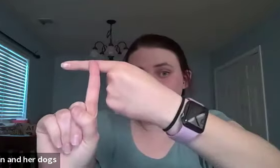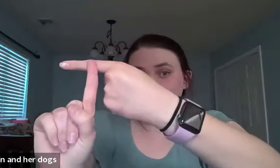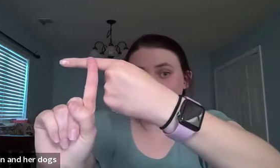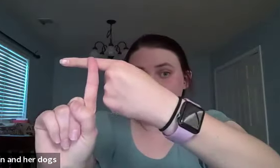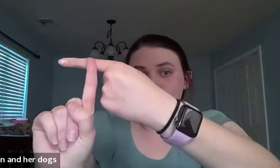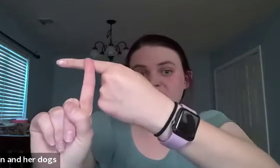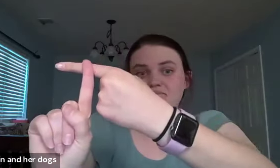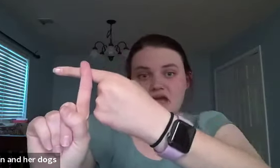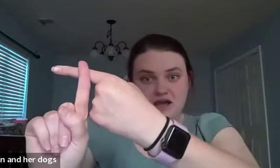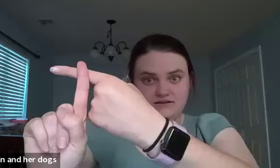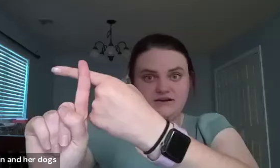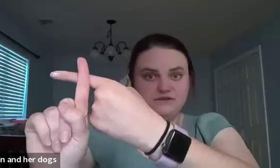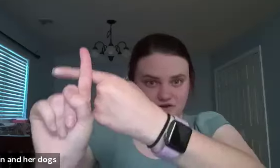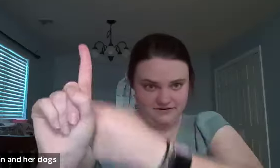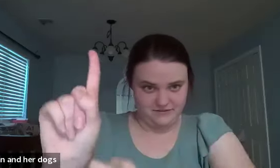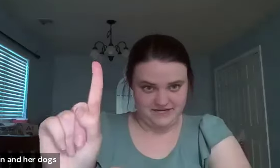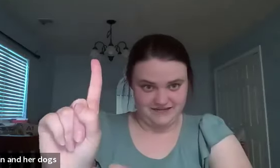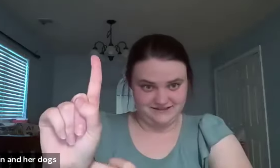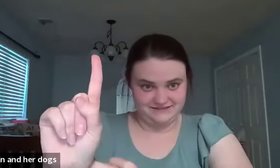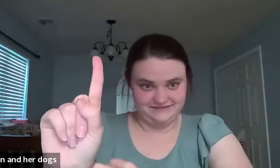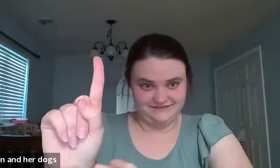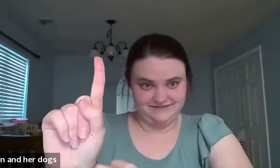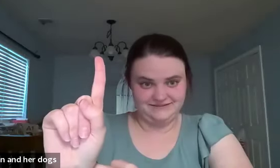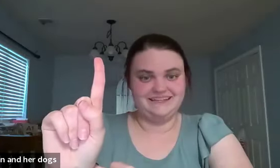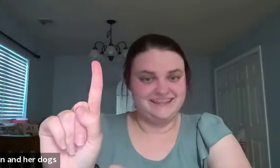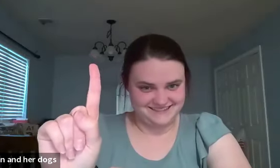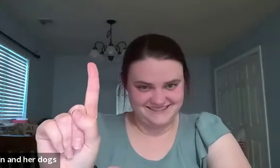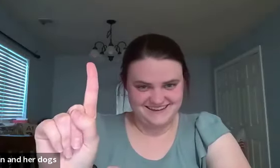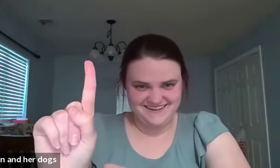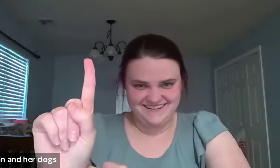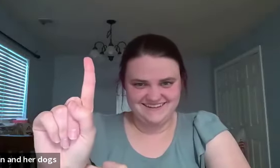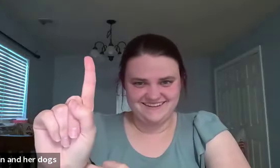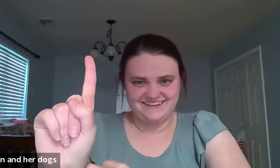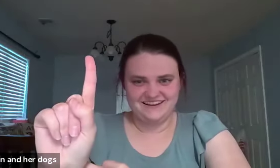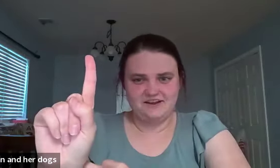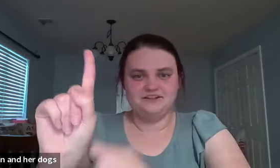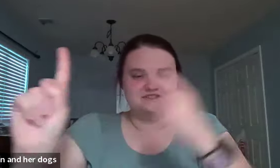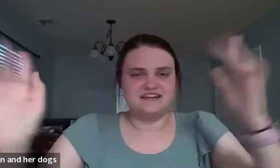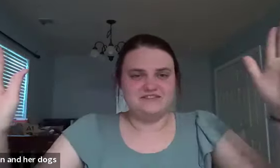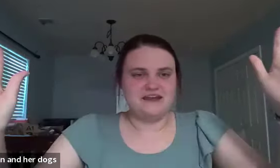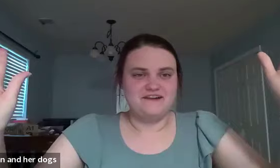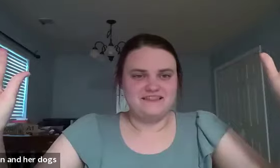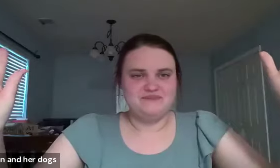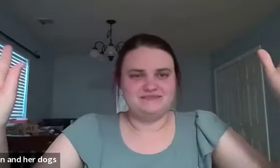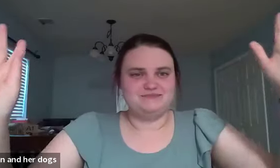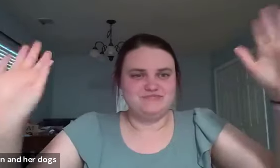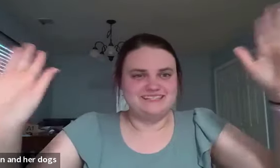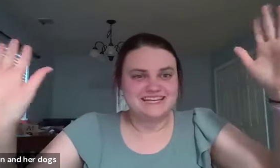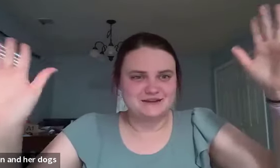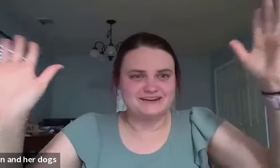your pointer finger the back of your non-dominant hand. Yes. Oh, Houston, I think I finally made success on how